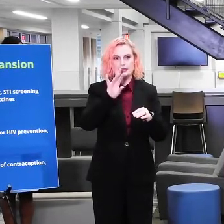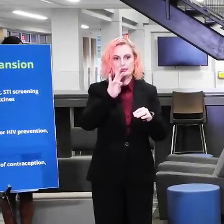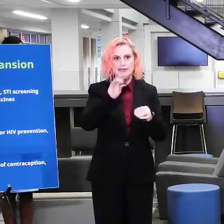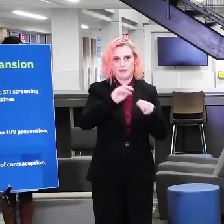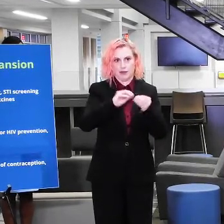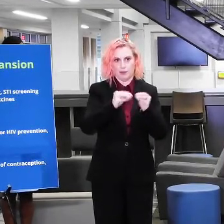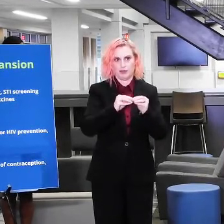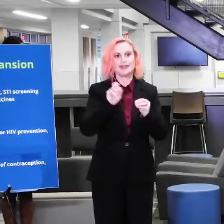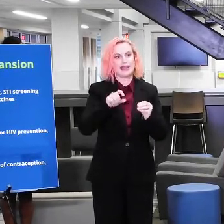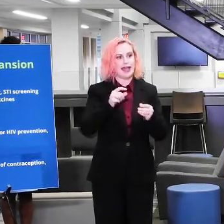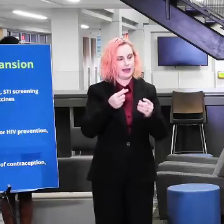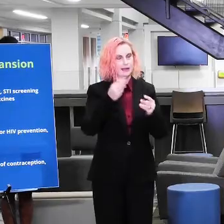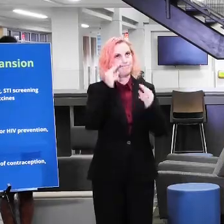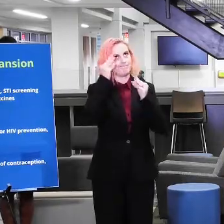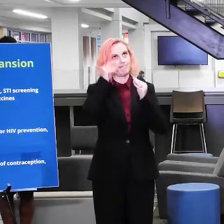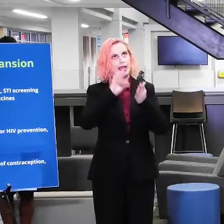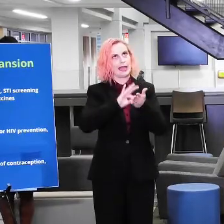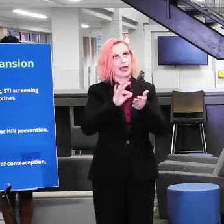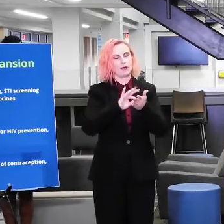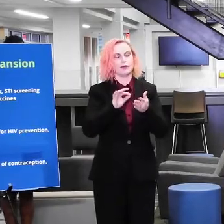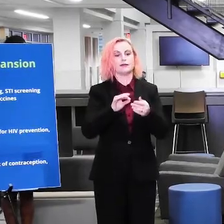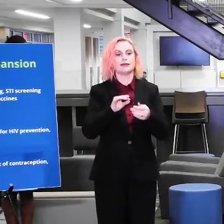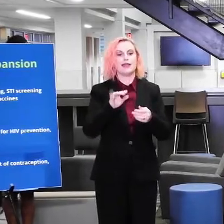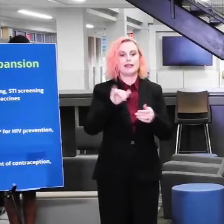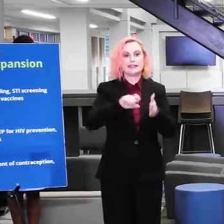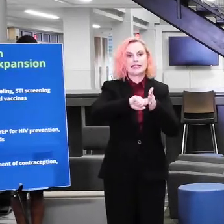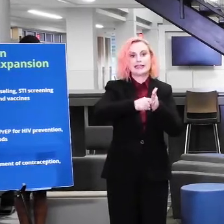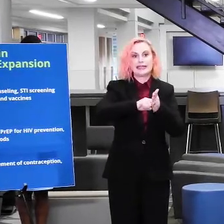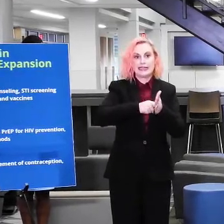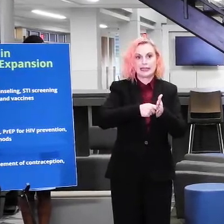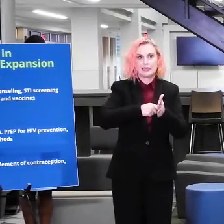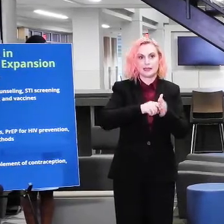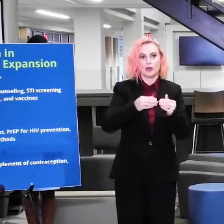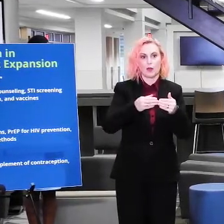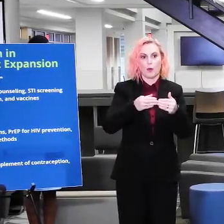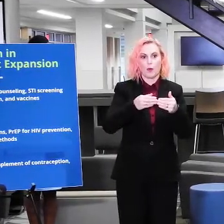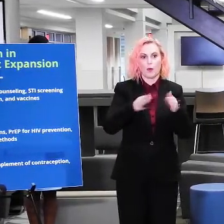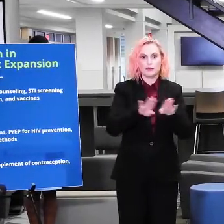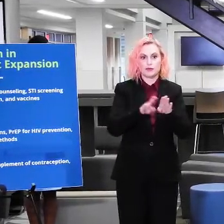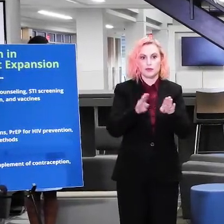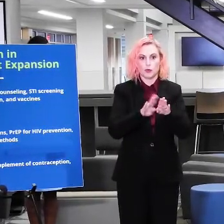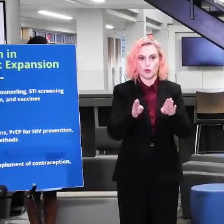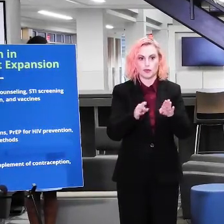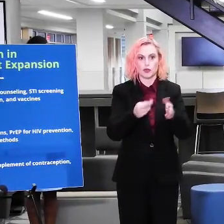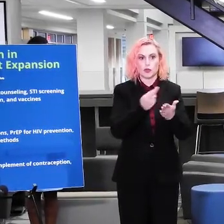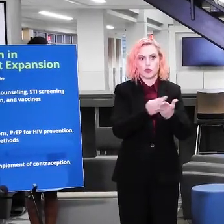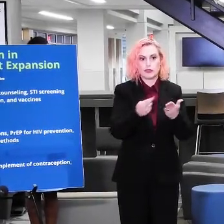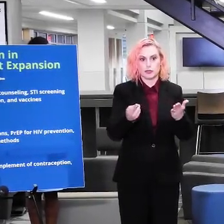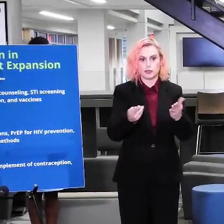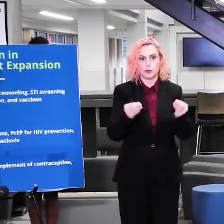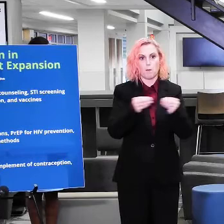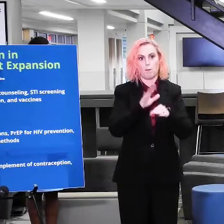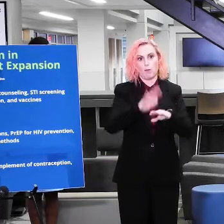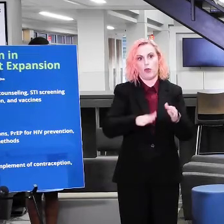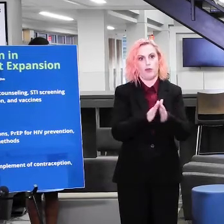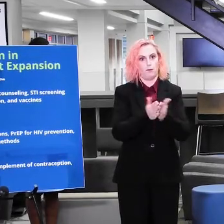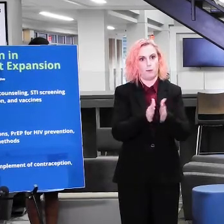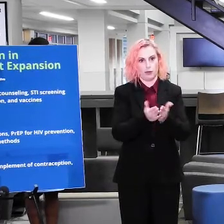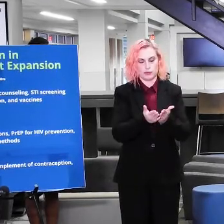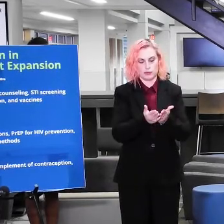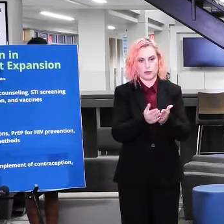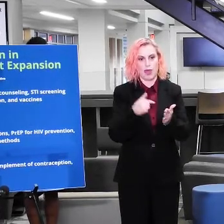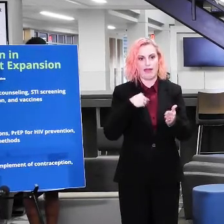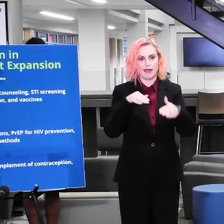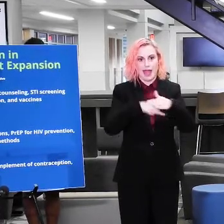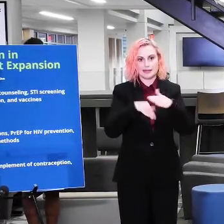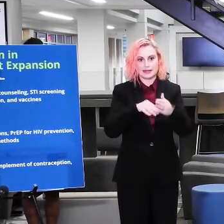back and count. It's a key that opens doors to resources that surpass the textbooks. We have